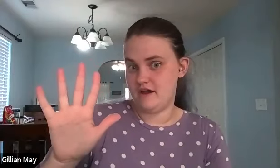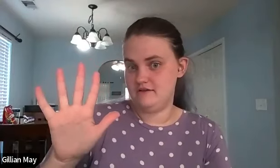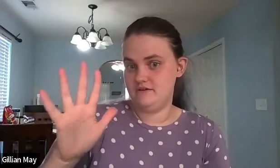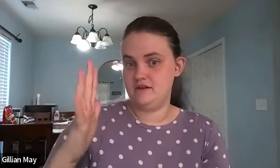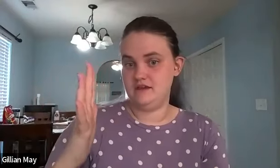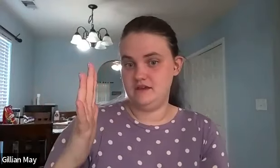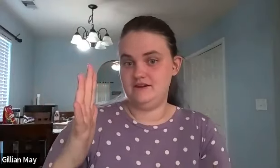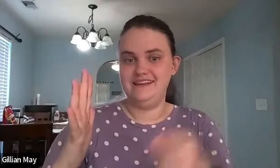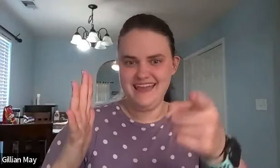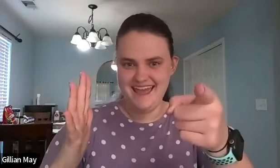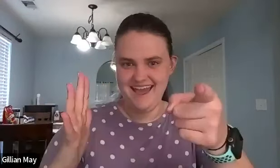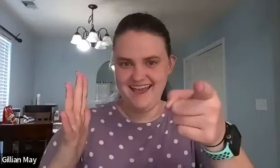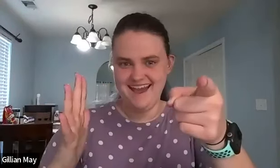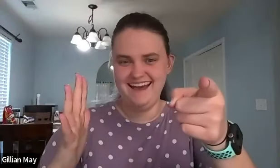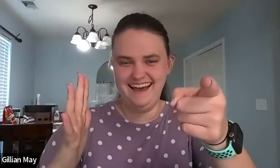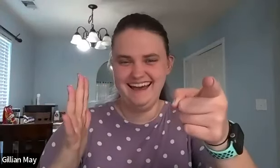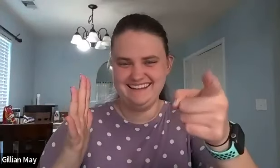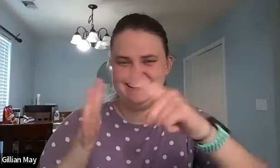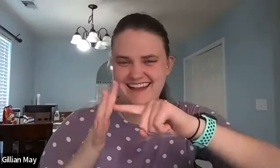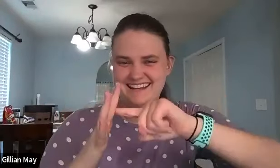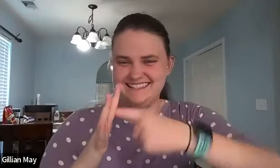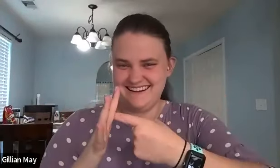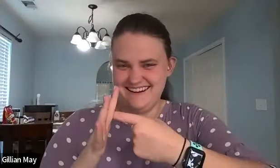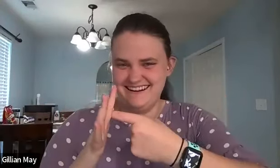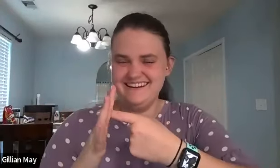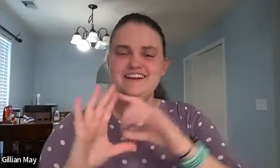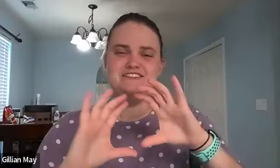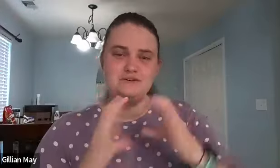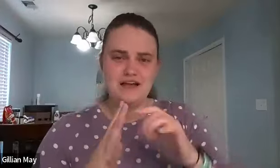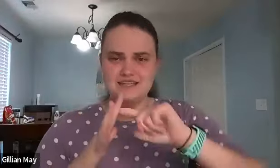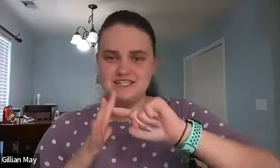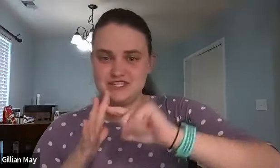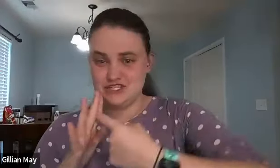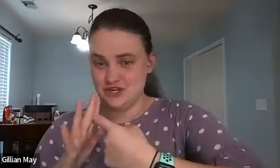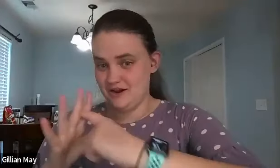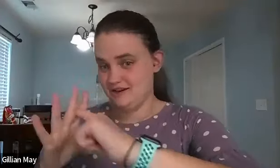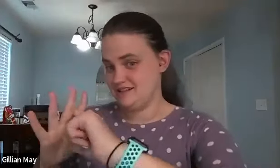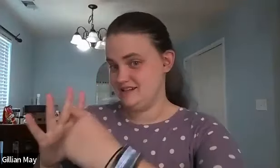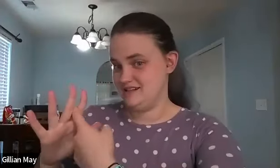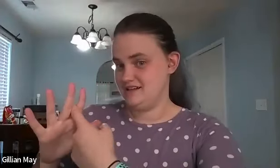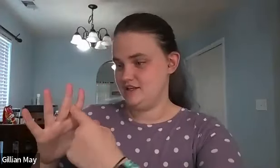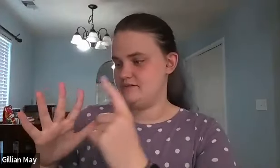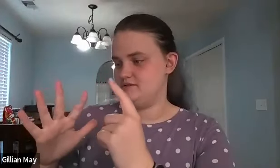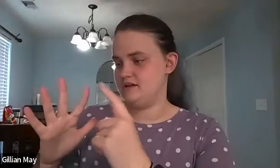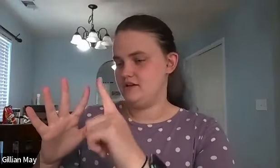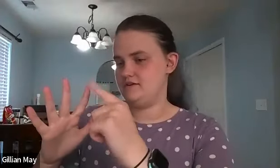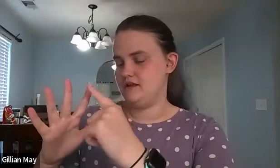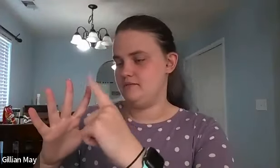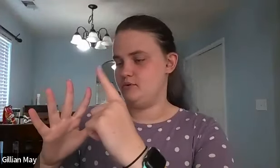5 here. Yeah, got it. Start. So class start. You have your like pointer